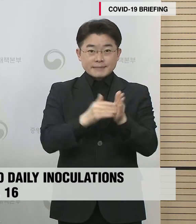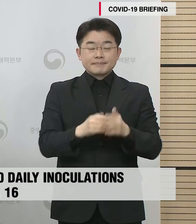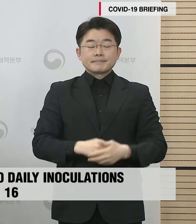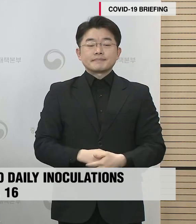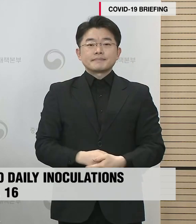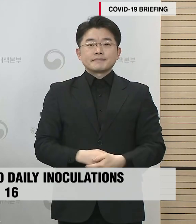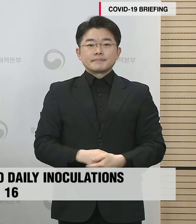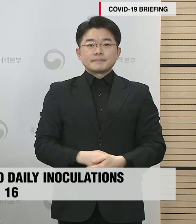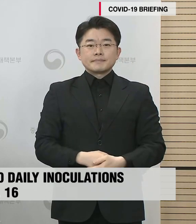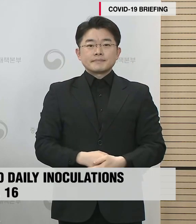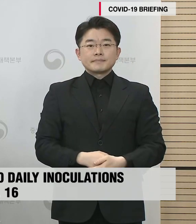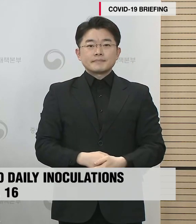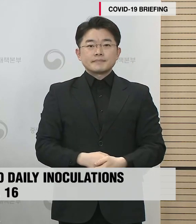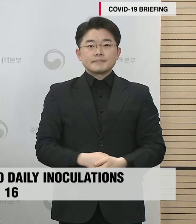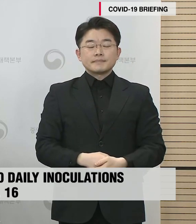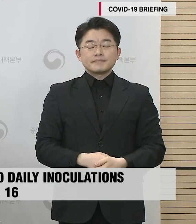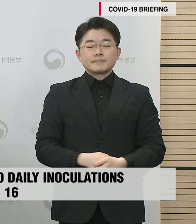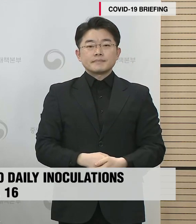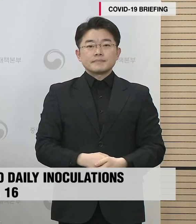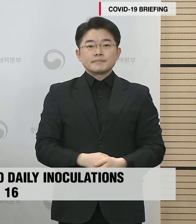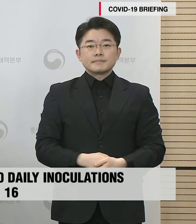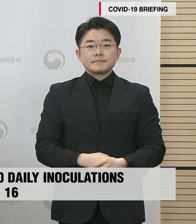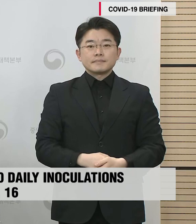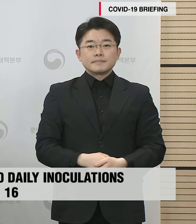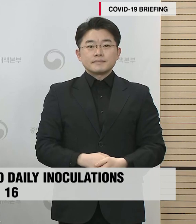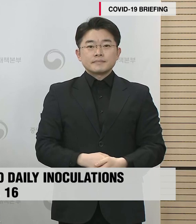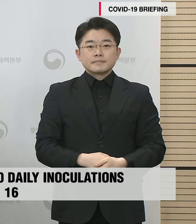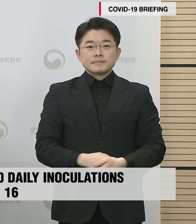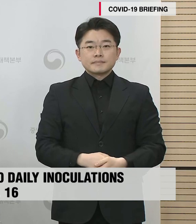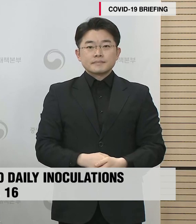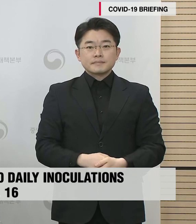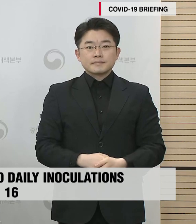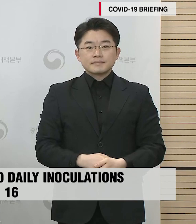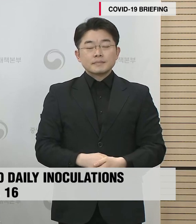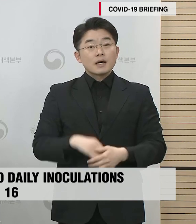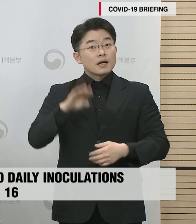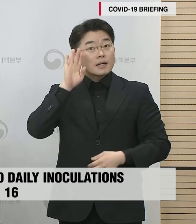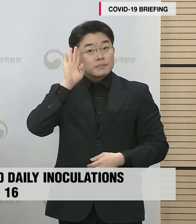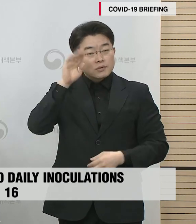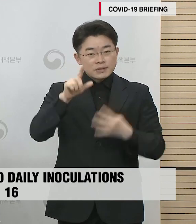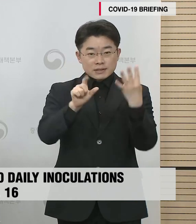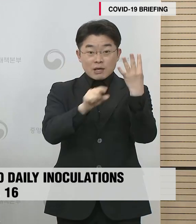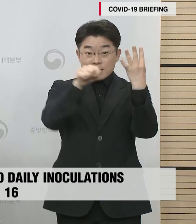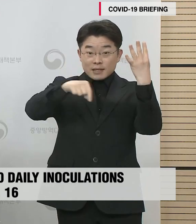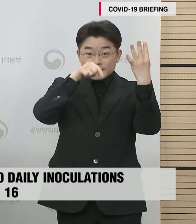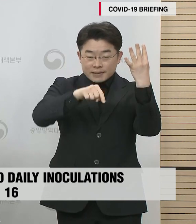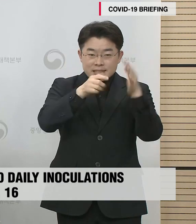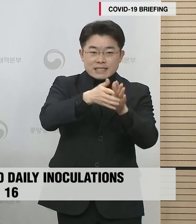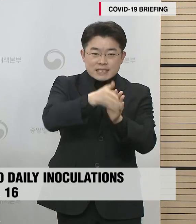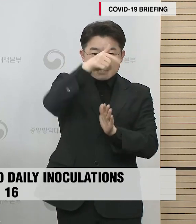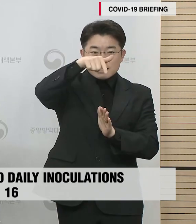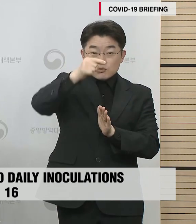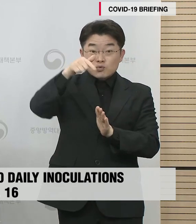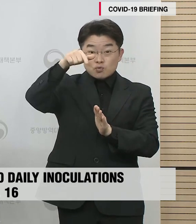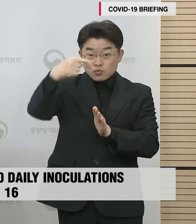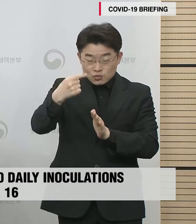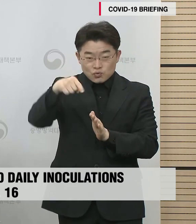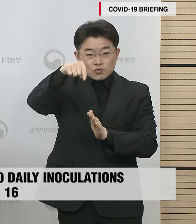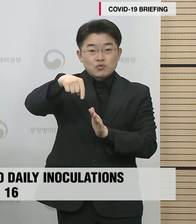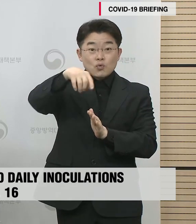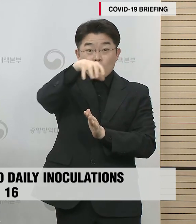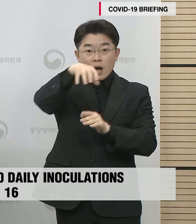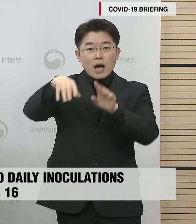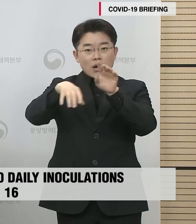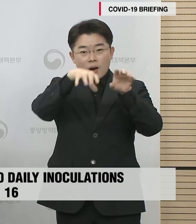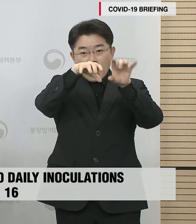the press kit that we have given to you earlier. And through this, we believe that in the middle